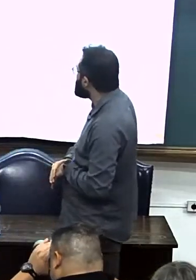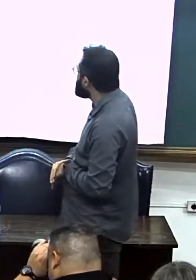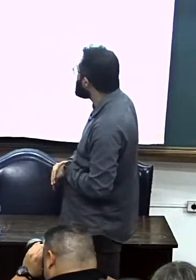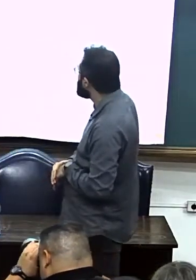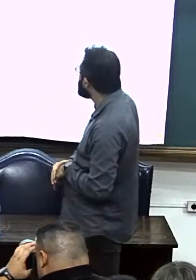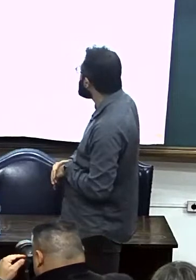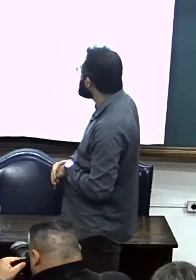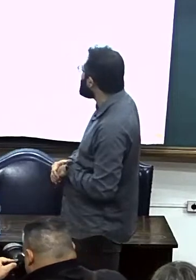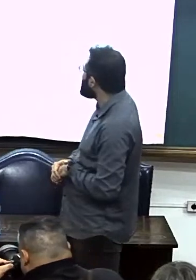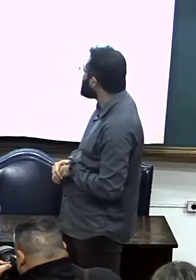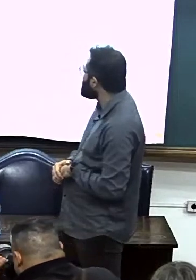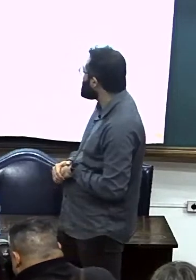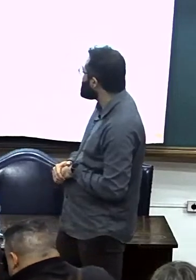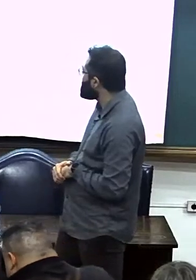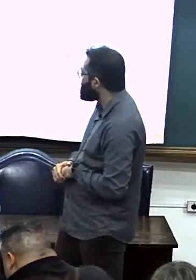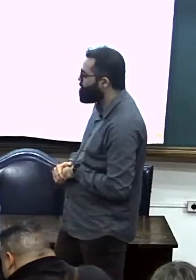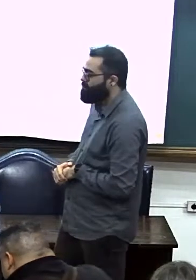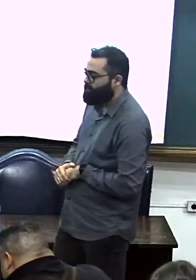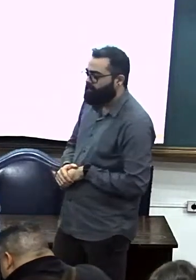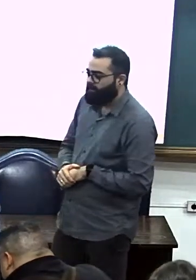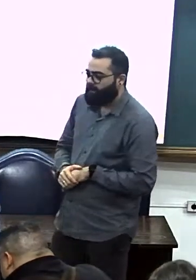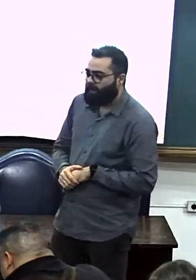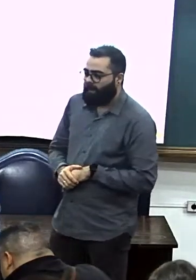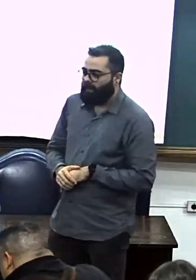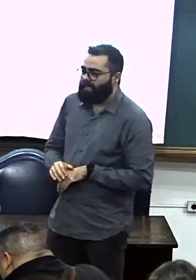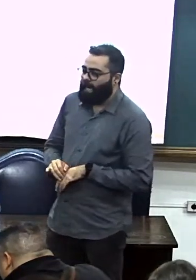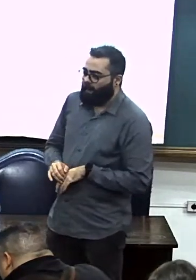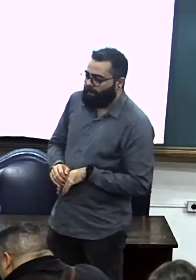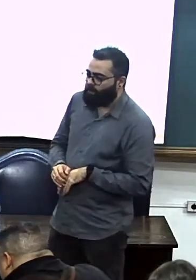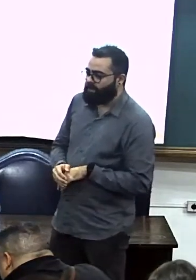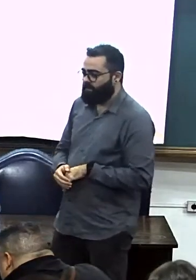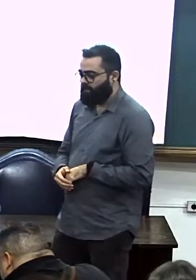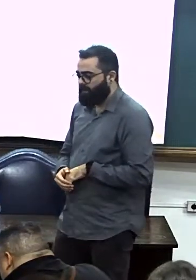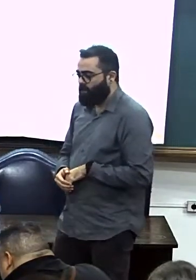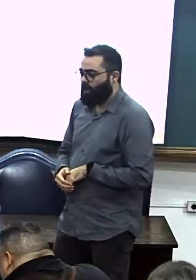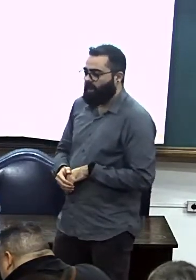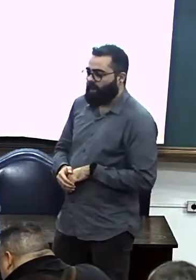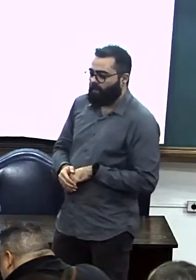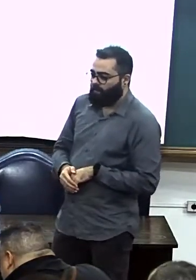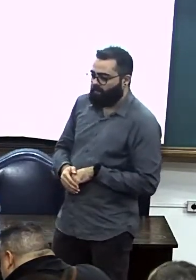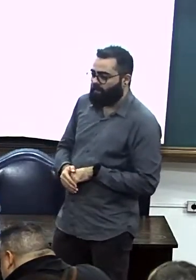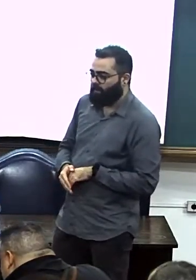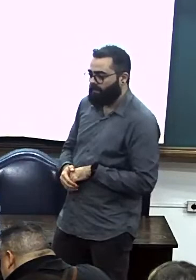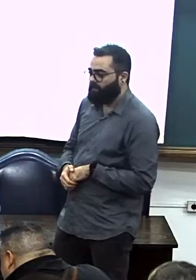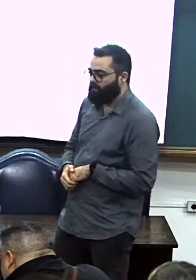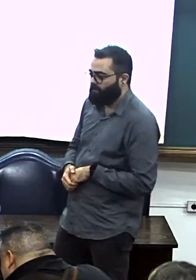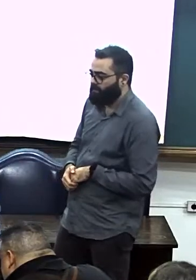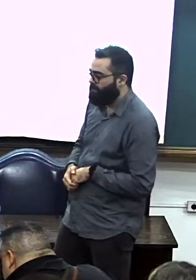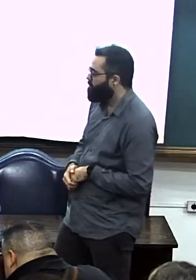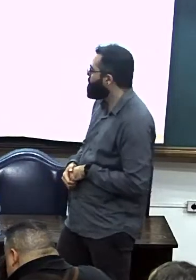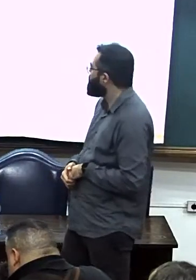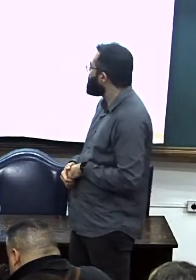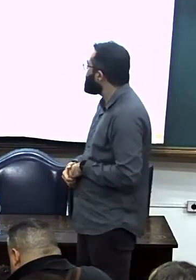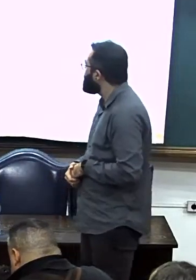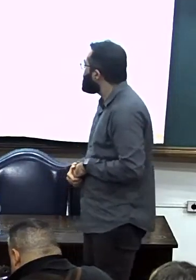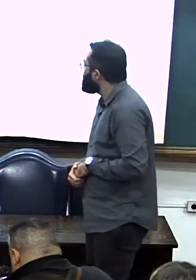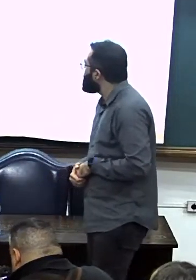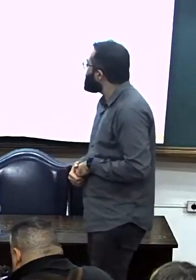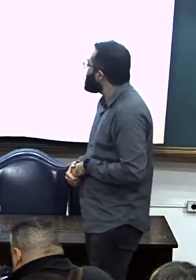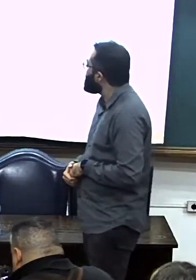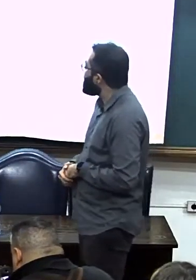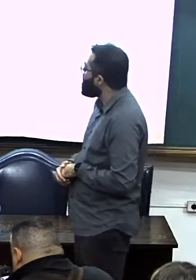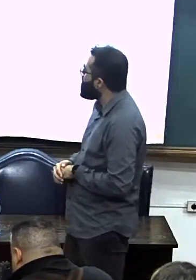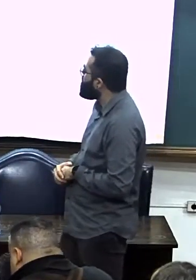que são baseadas em agrupamentos hierárquicos aí de frases,